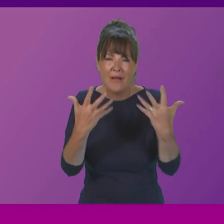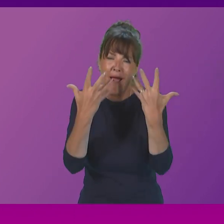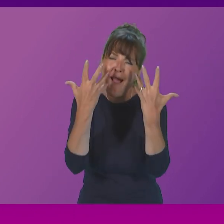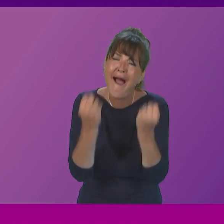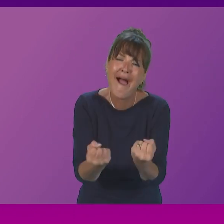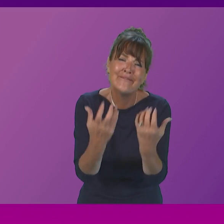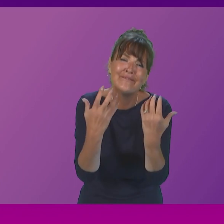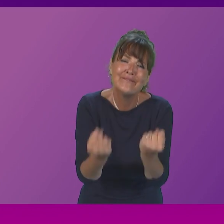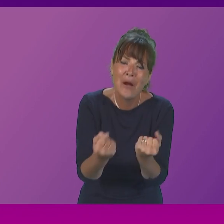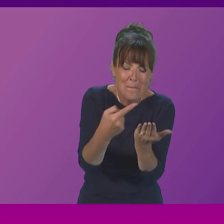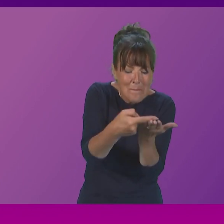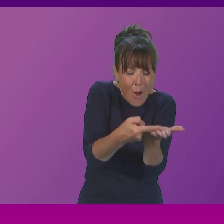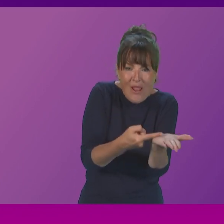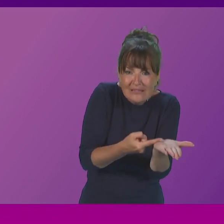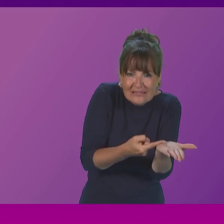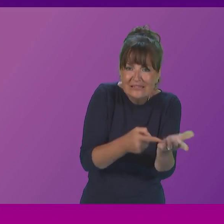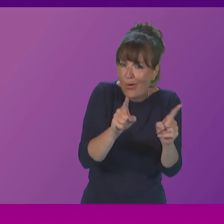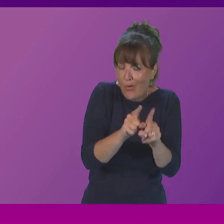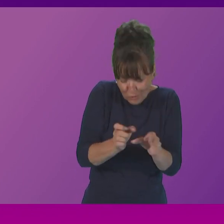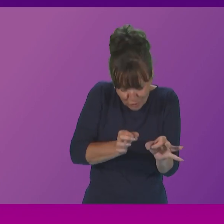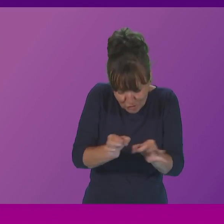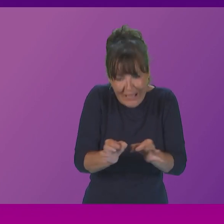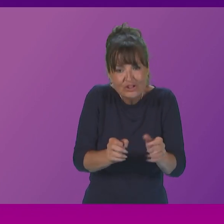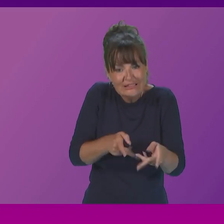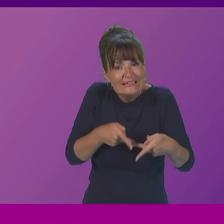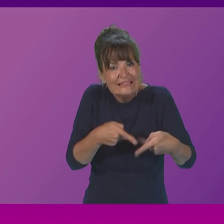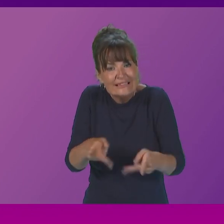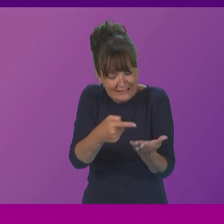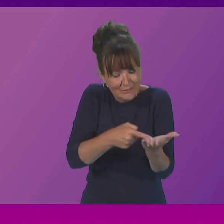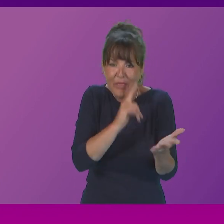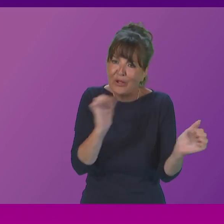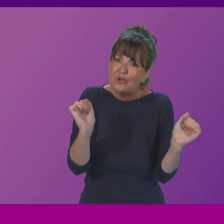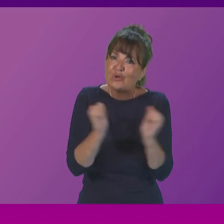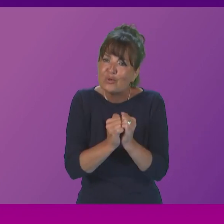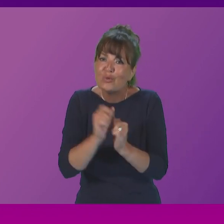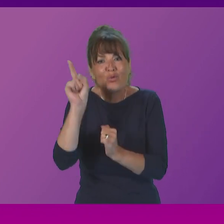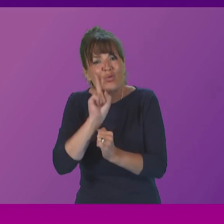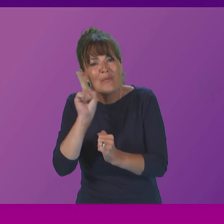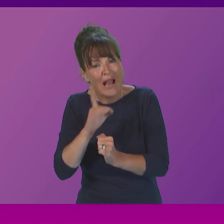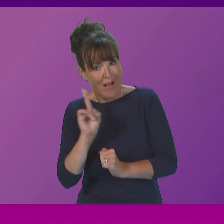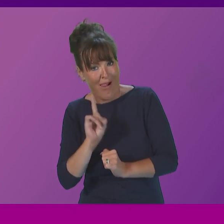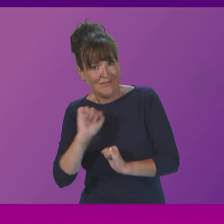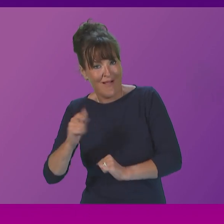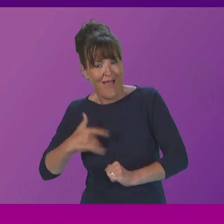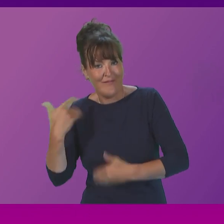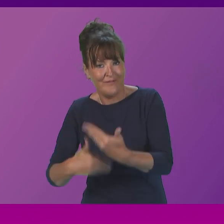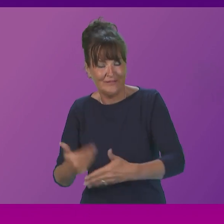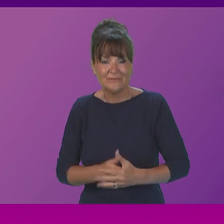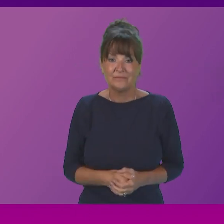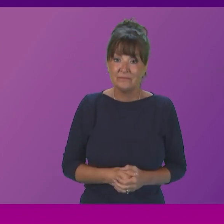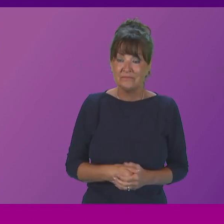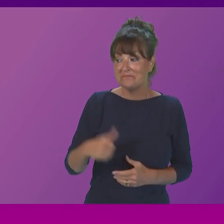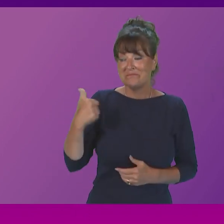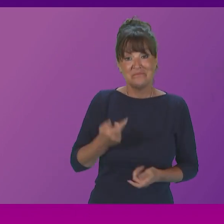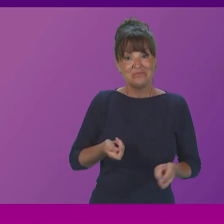and girls in policy and in systems and structure change. The gender-sensitive audit that the presiding officer mentioned is a